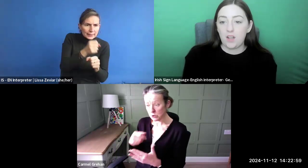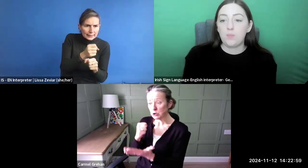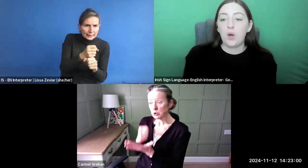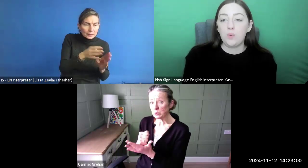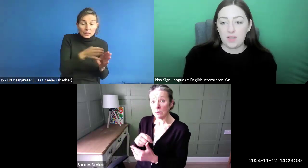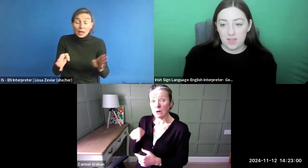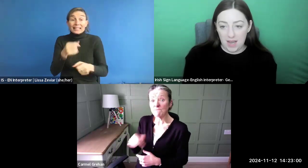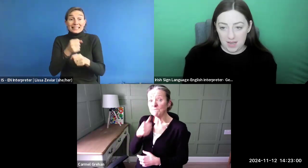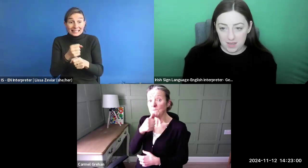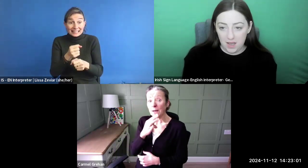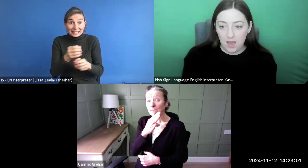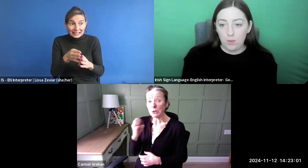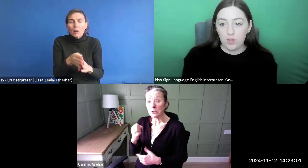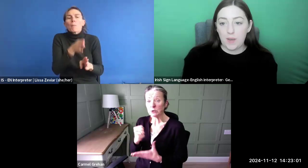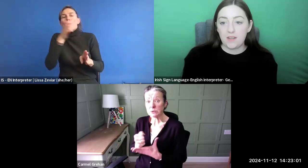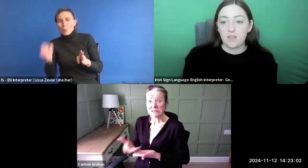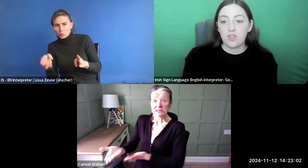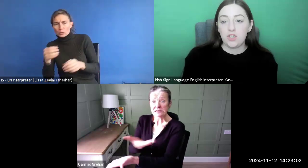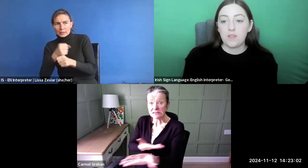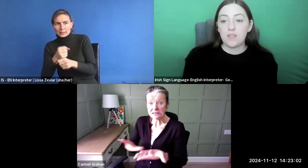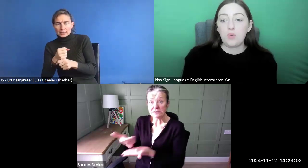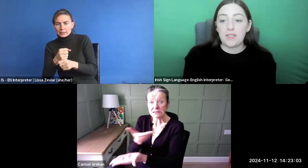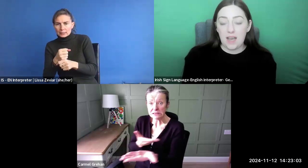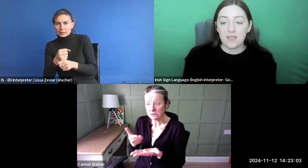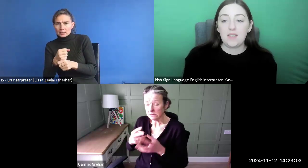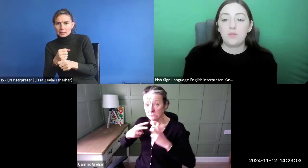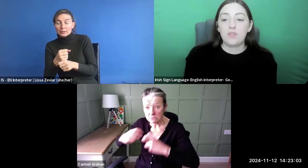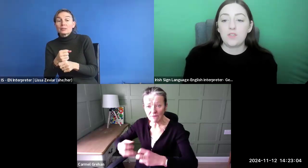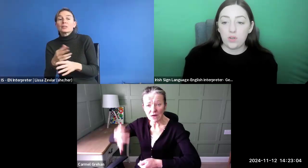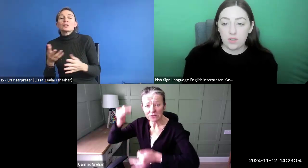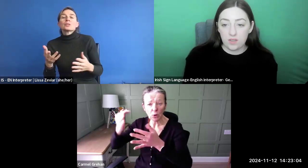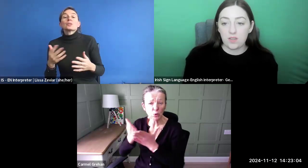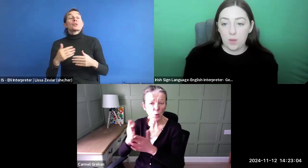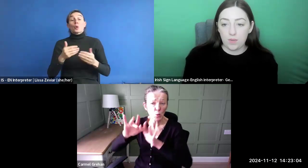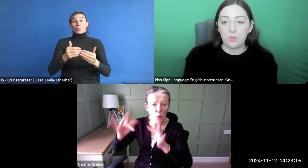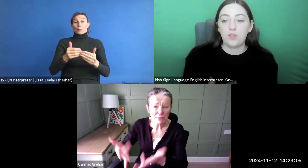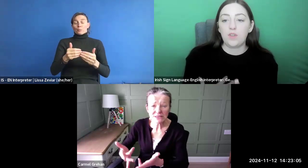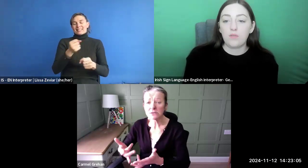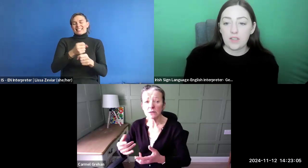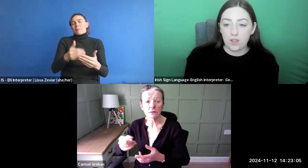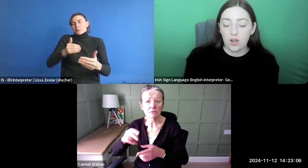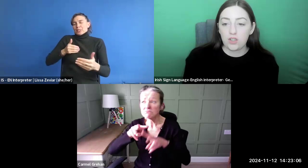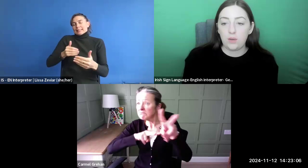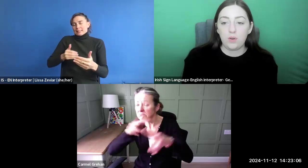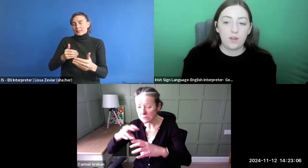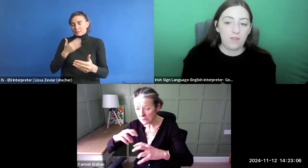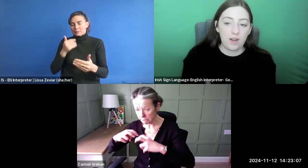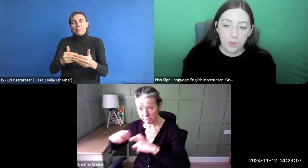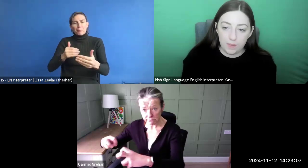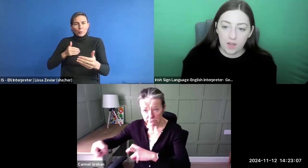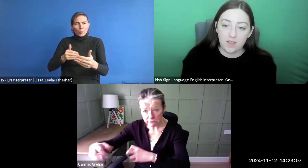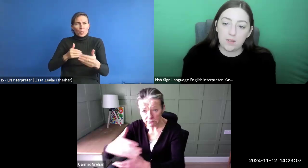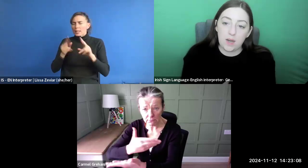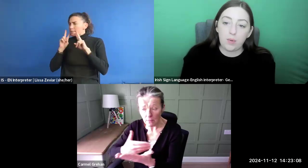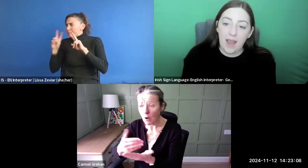task, and then also post-task, which meant the students pre-task, they would discuss the topics, they would do their research, they would look at